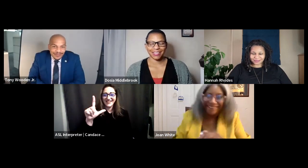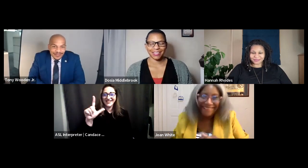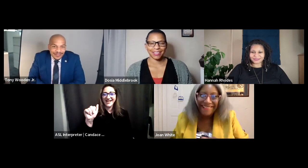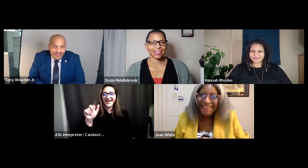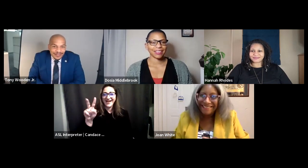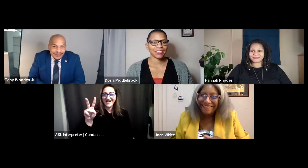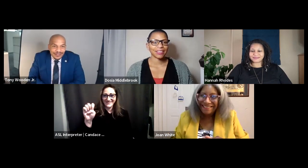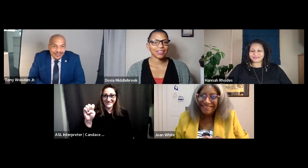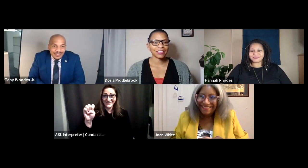Can you hear me now?